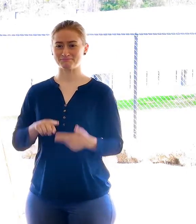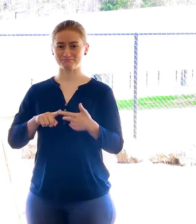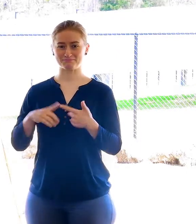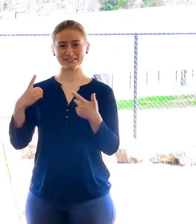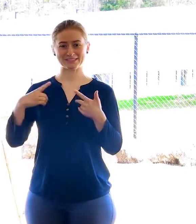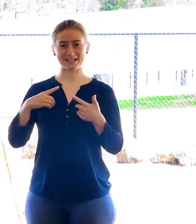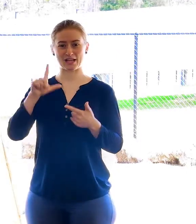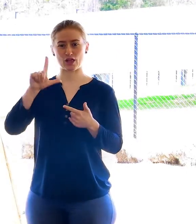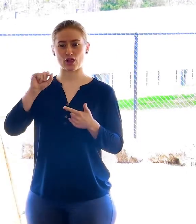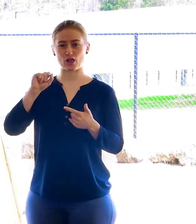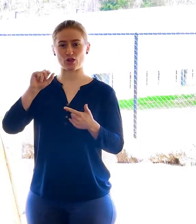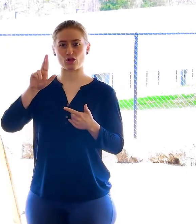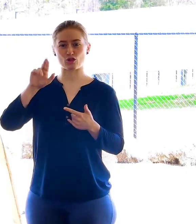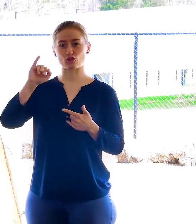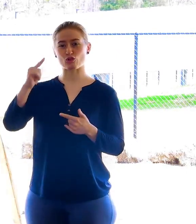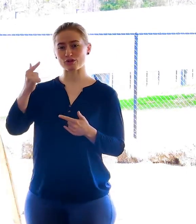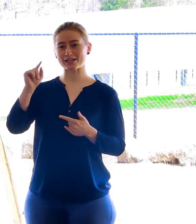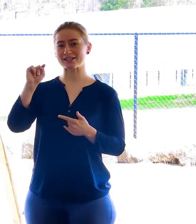Delegate Lorig Charkoudian is here.